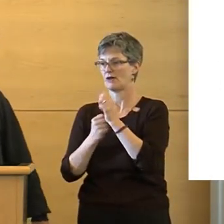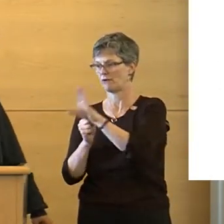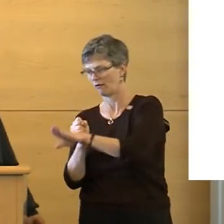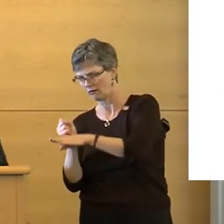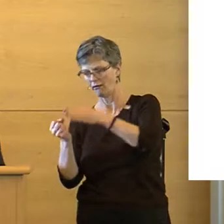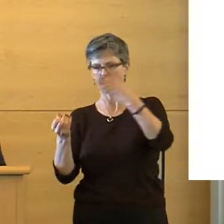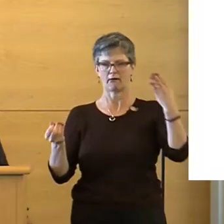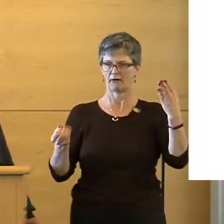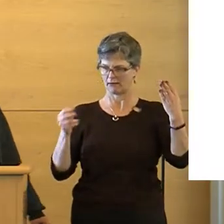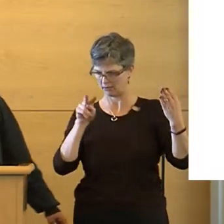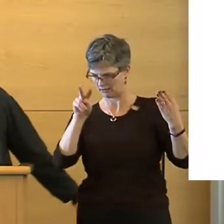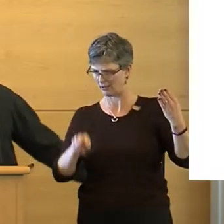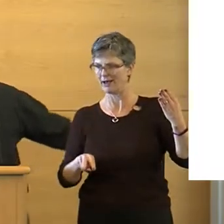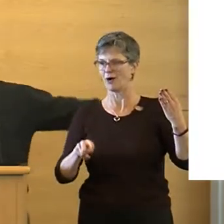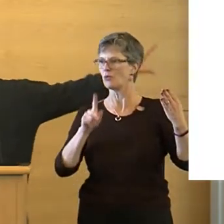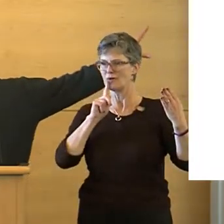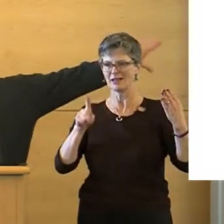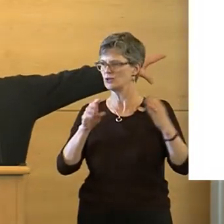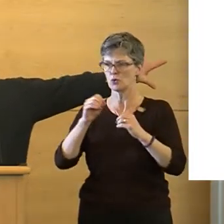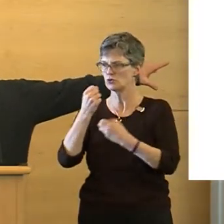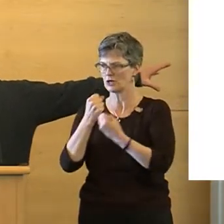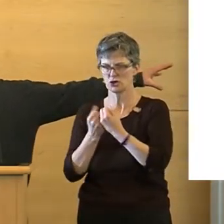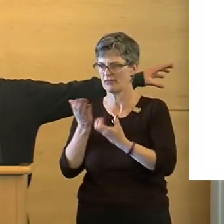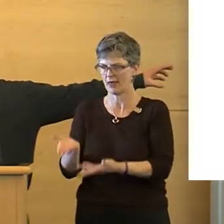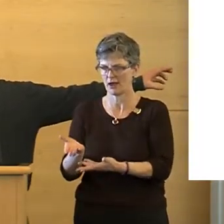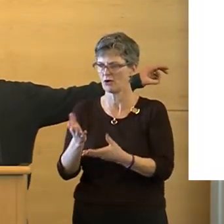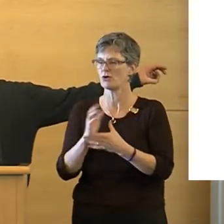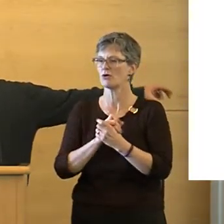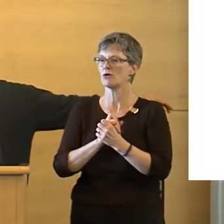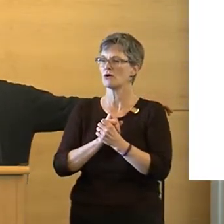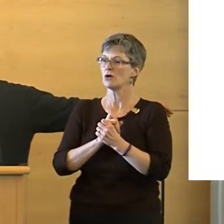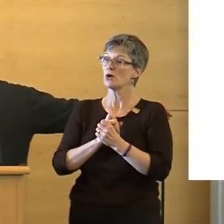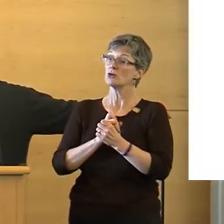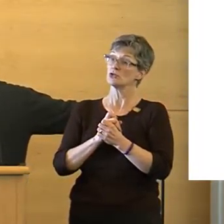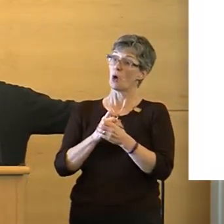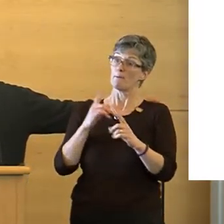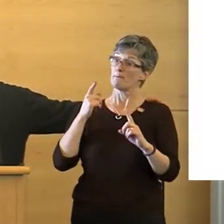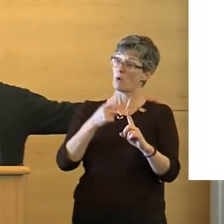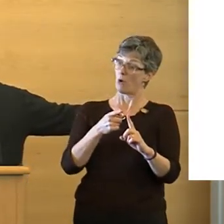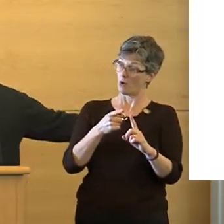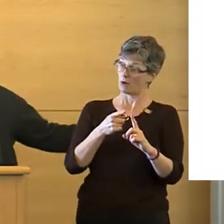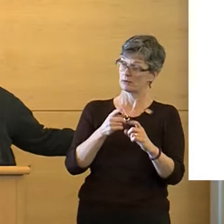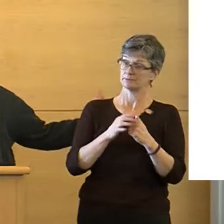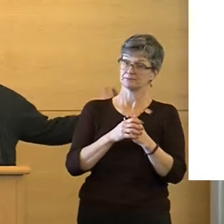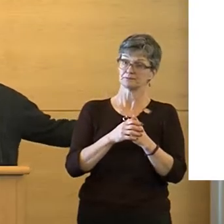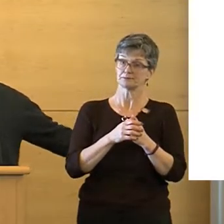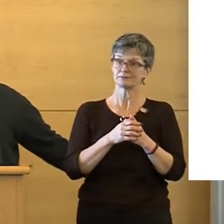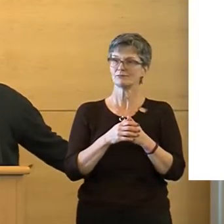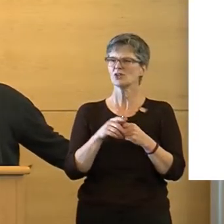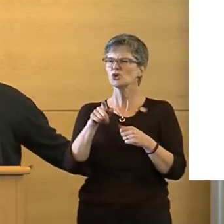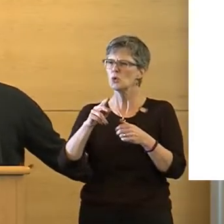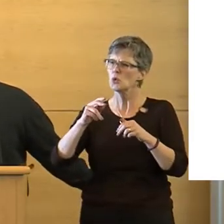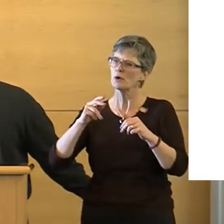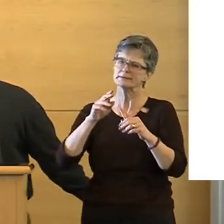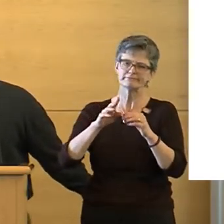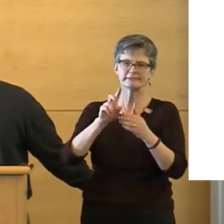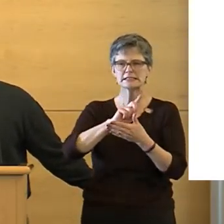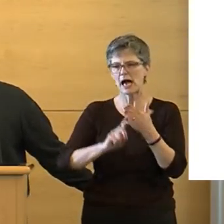is pretending to be something that it really isn't. Under the hood, it's just plain text with no structure.